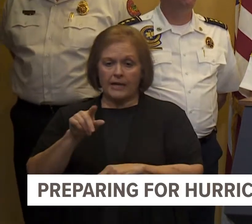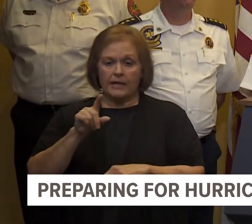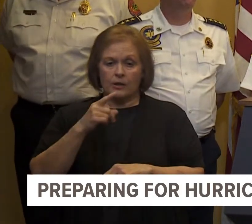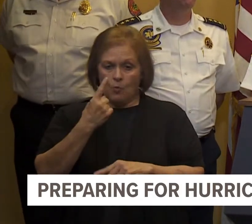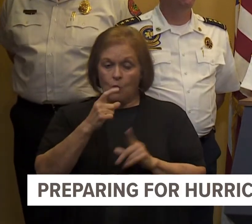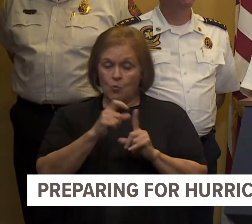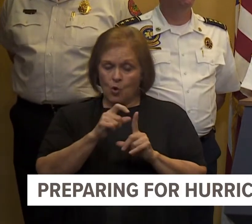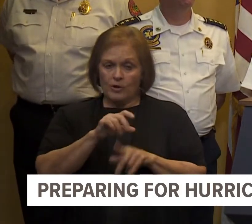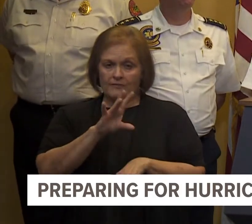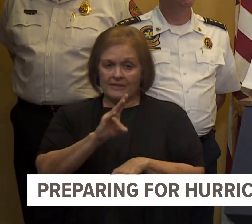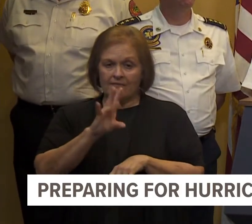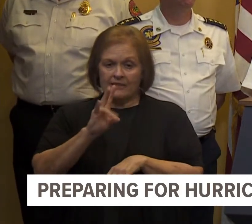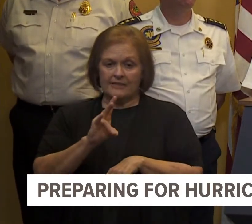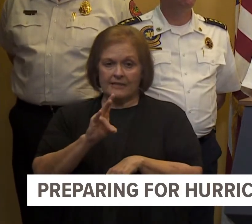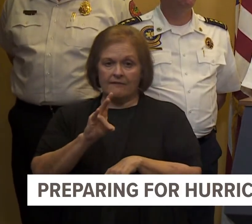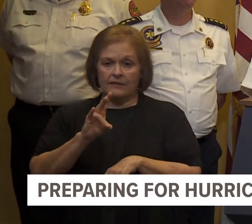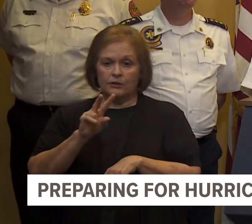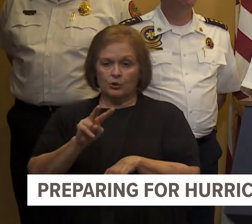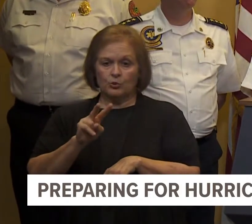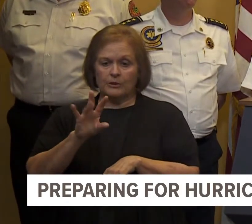one word,